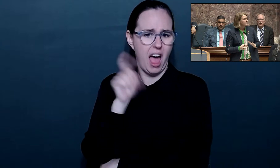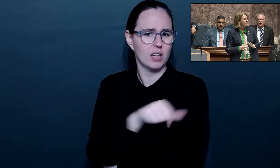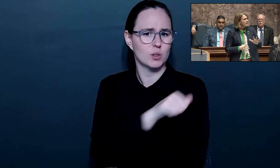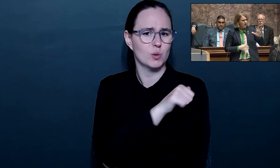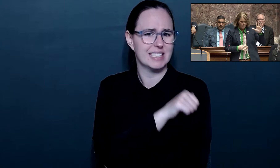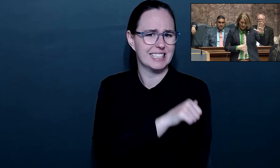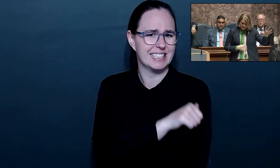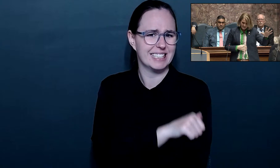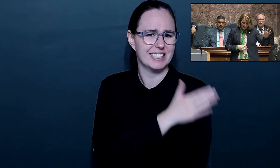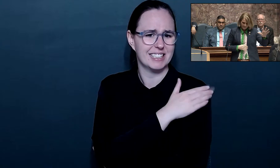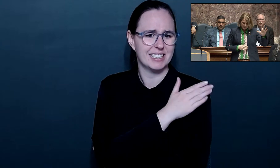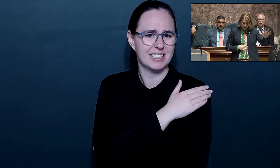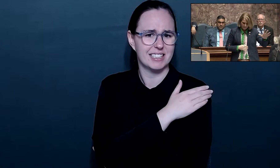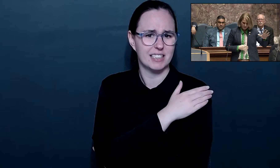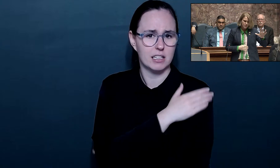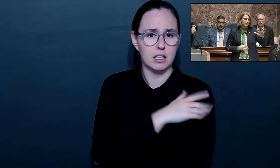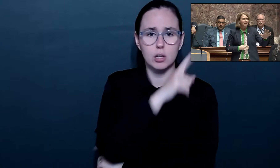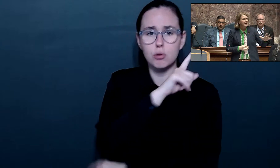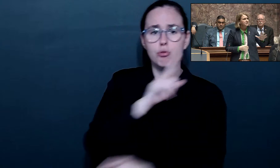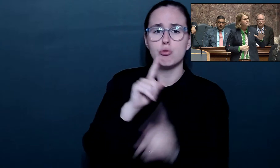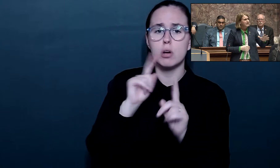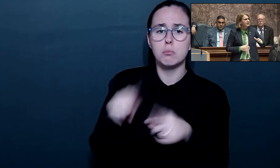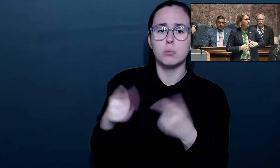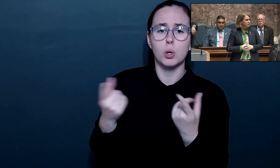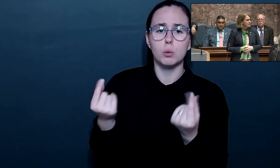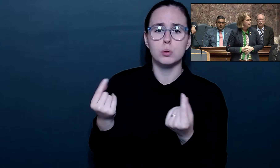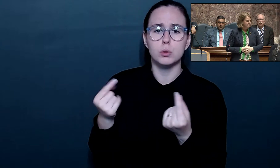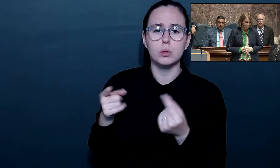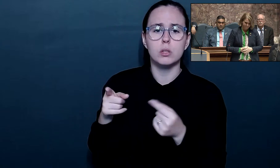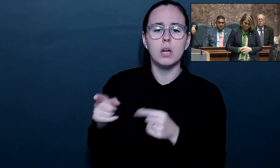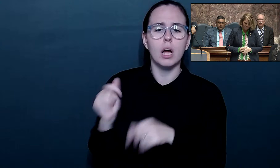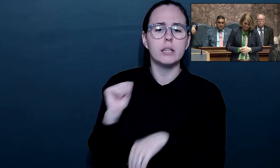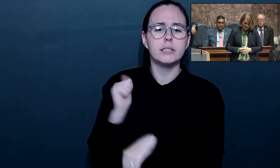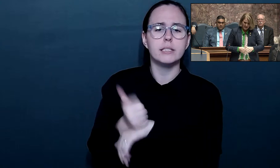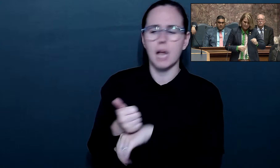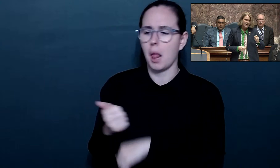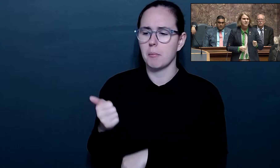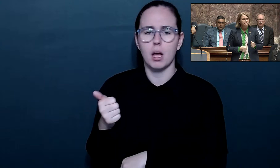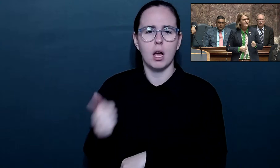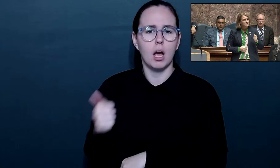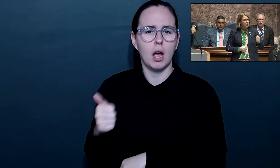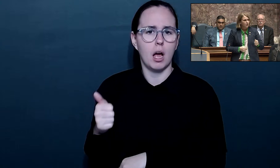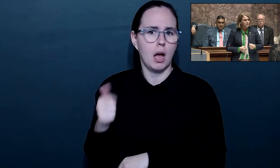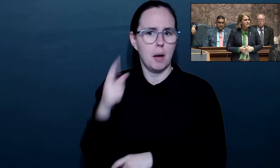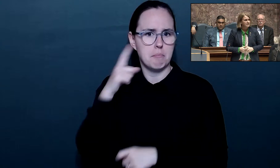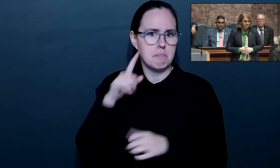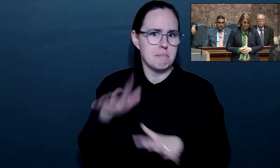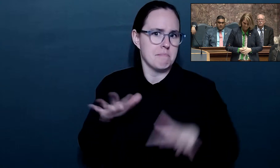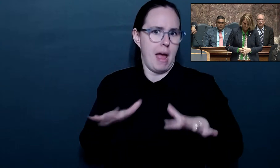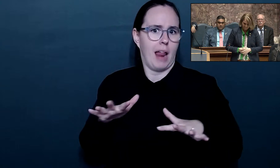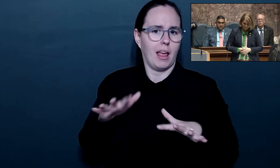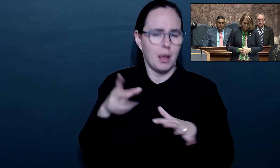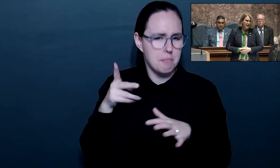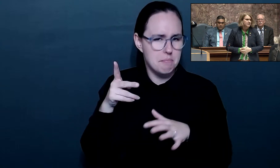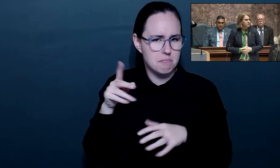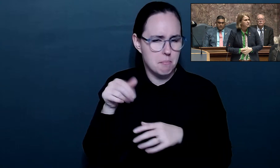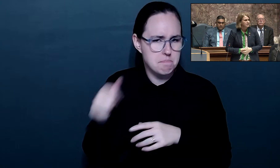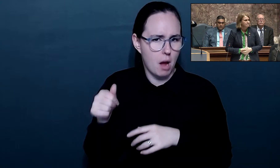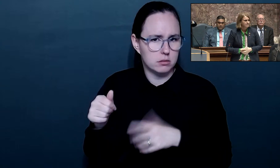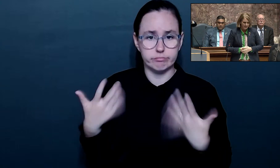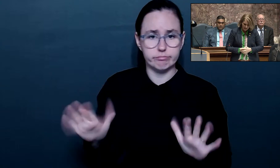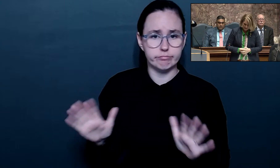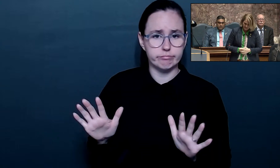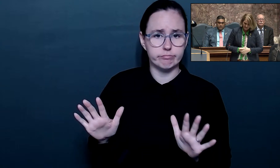member on that side of the chamber to imagine being a nurse. Imagine being choked,